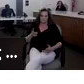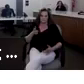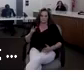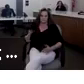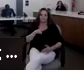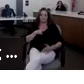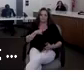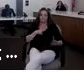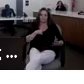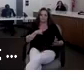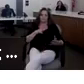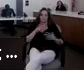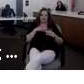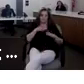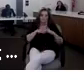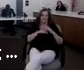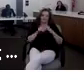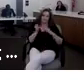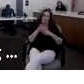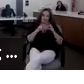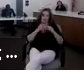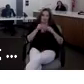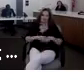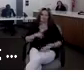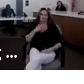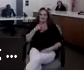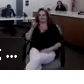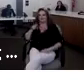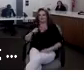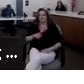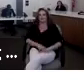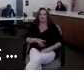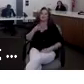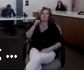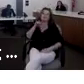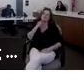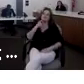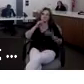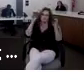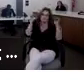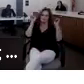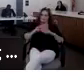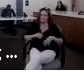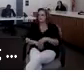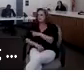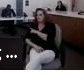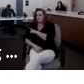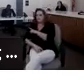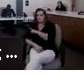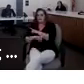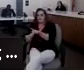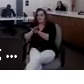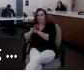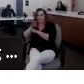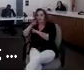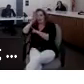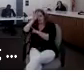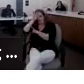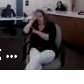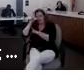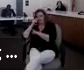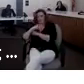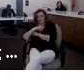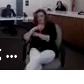could absolutely get to all the buildings. Okay. And was the chief okay with this project?